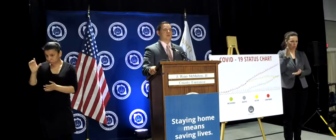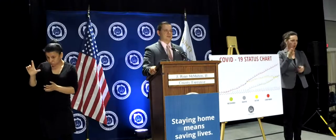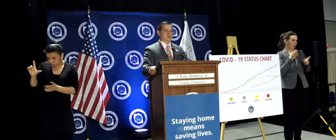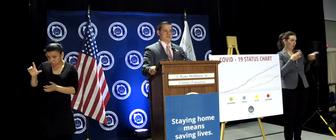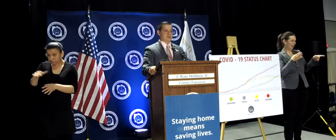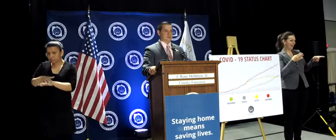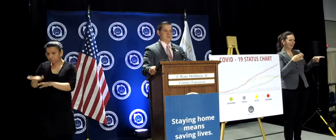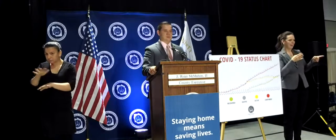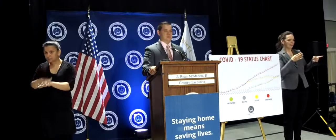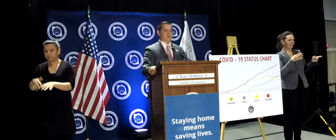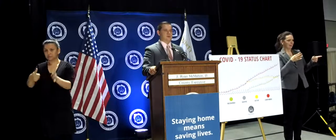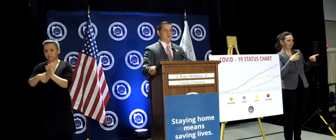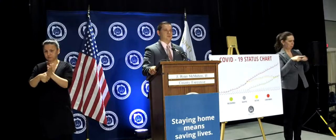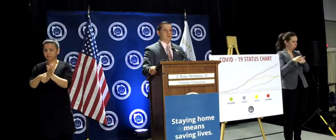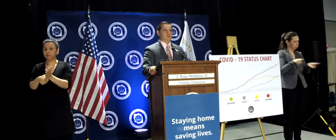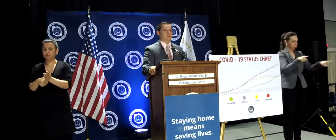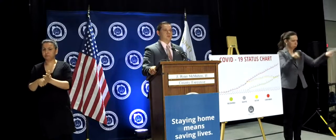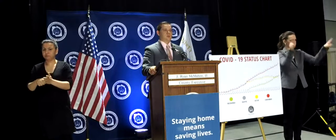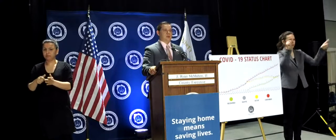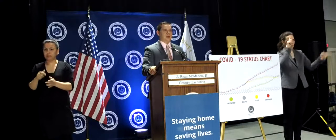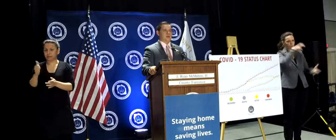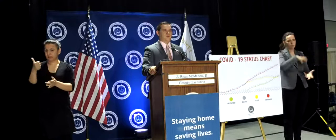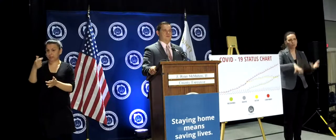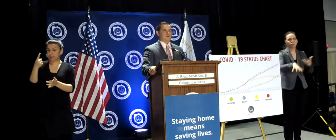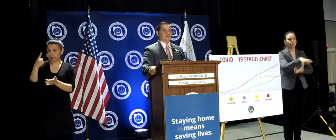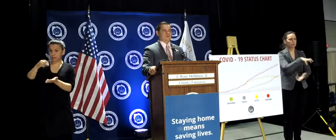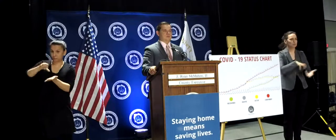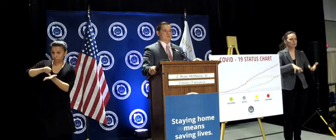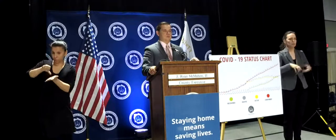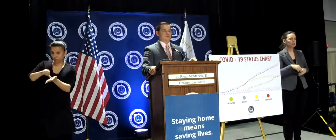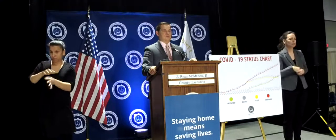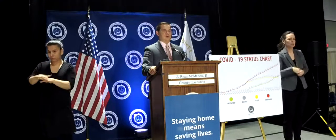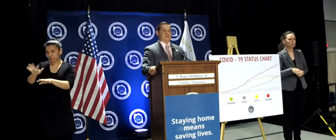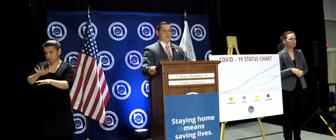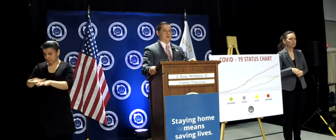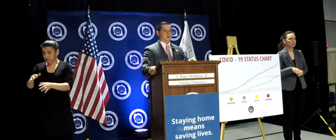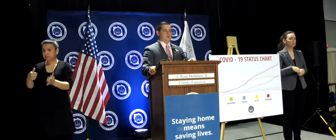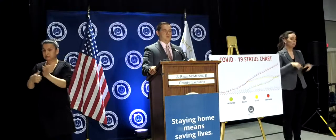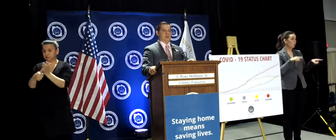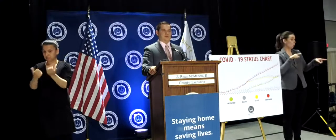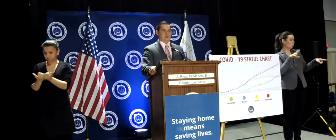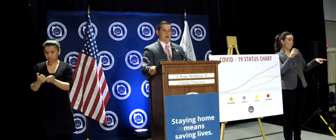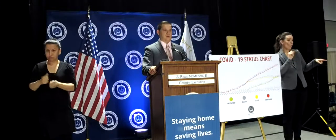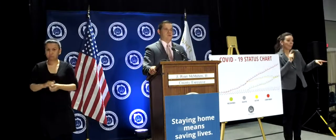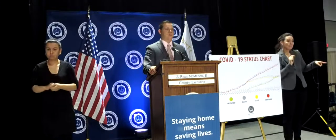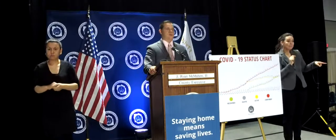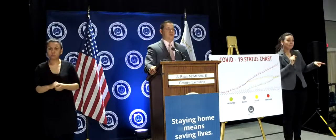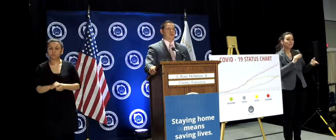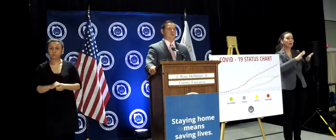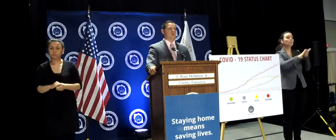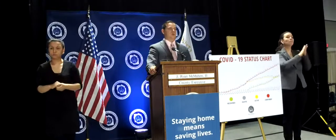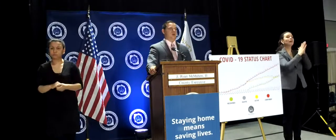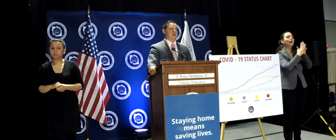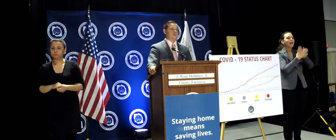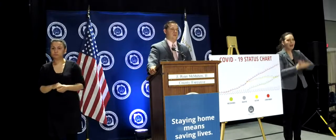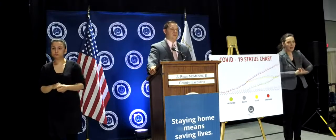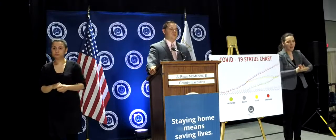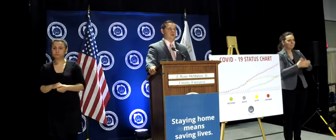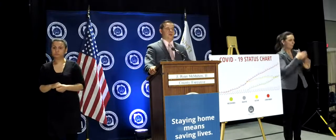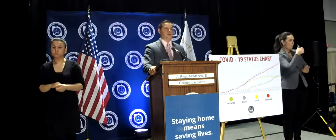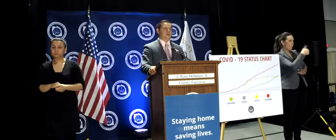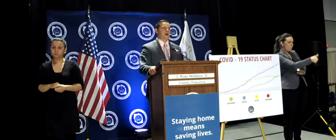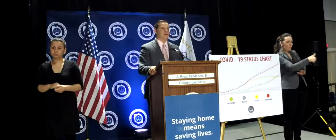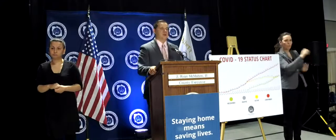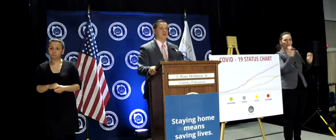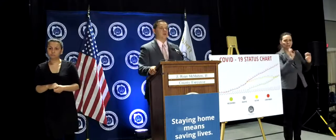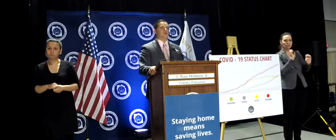not the only testing site. Okay, so we have Upstate, we have Krause, we have St. Joe's, we have